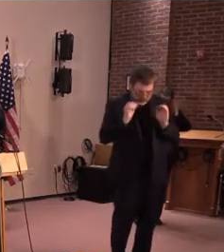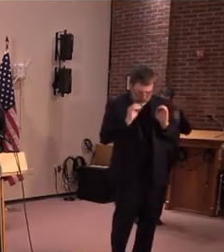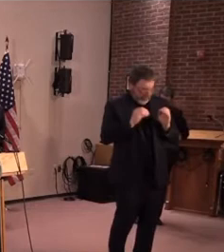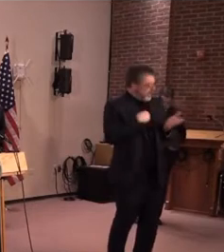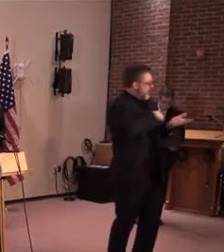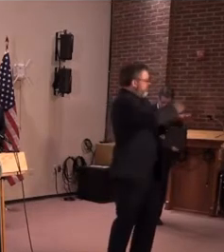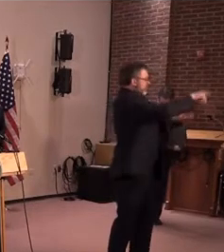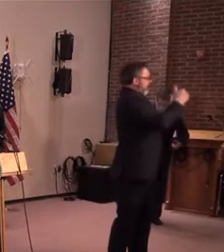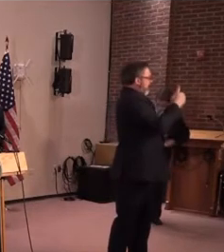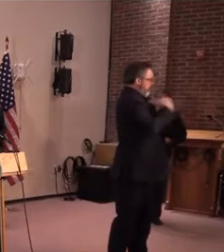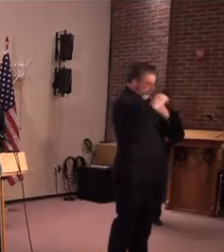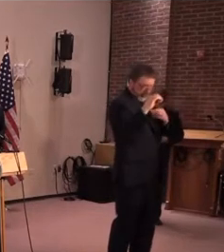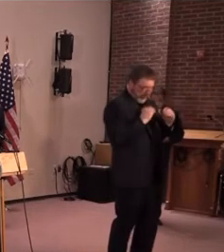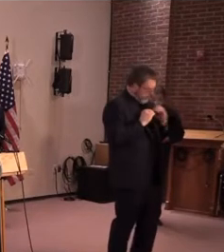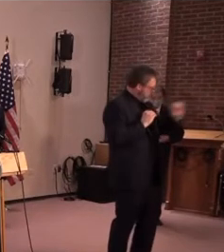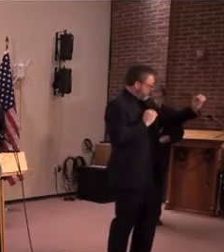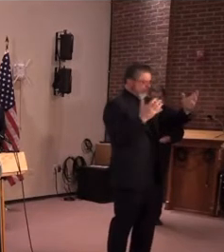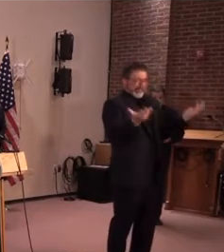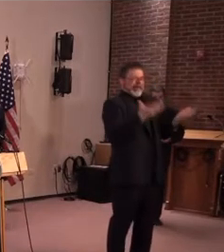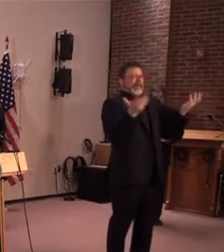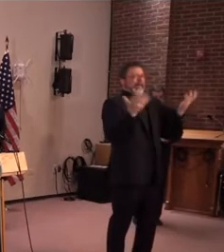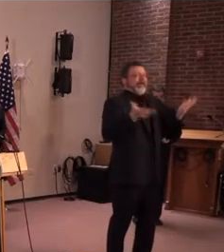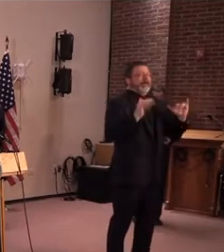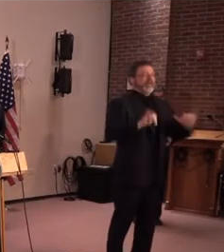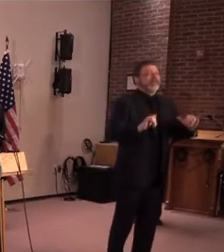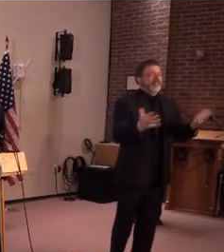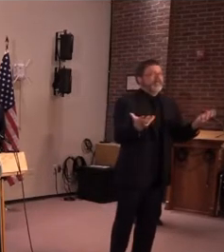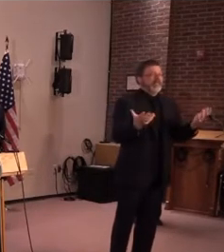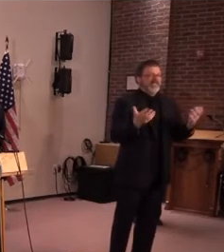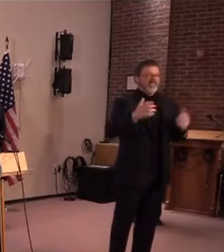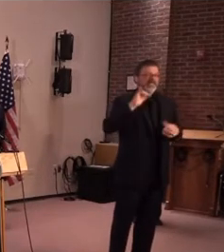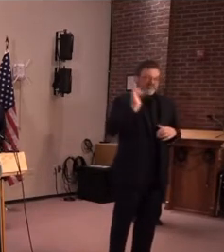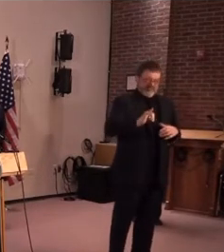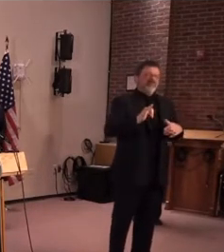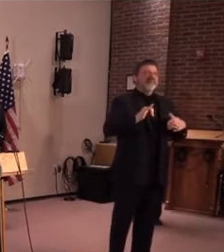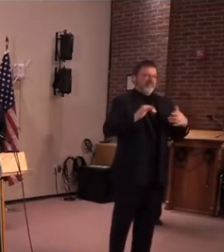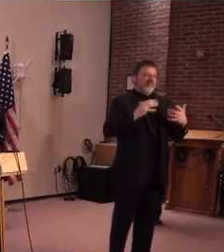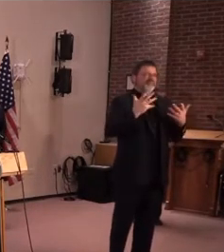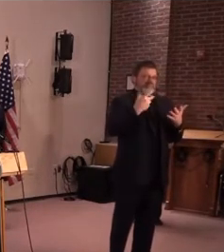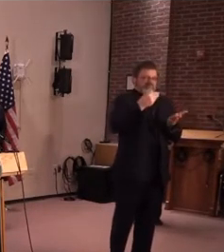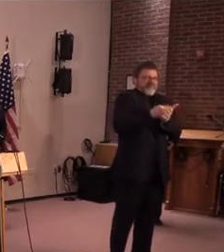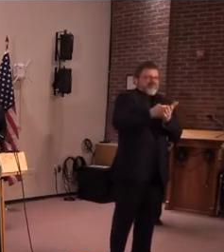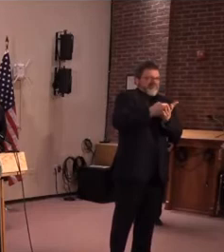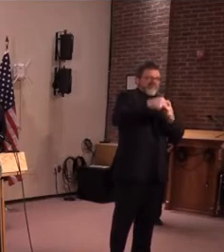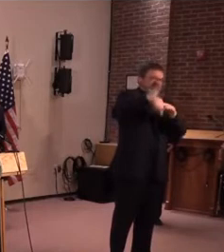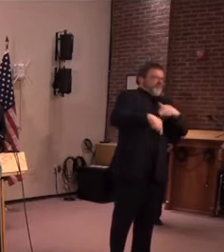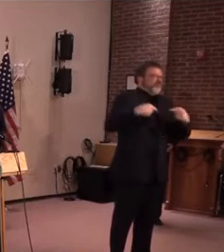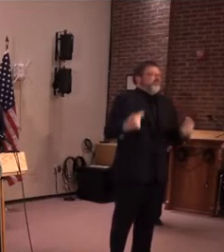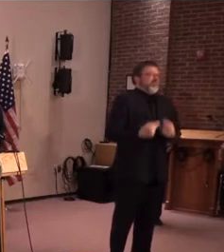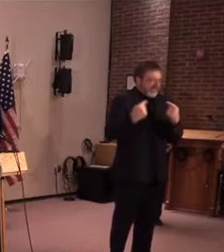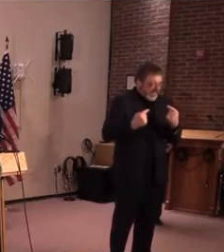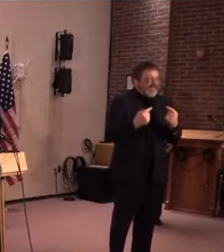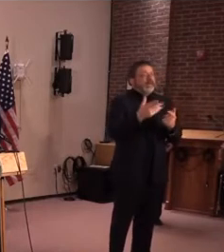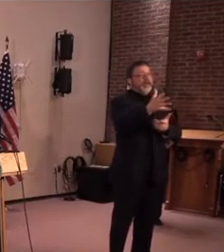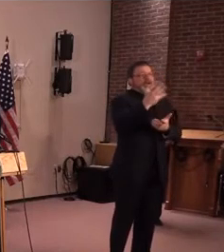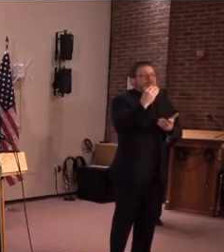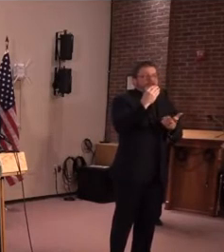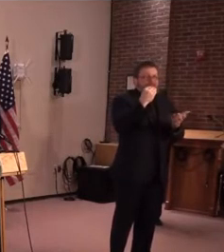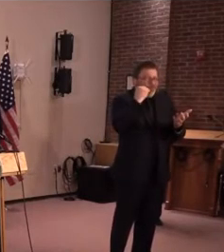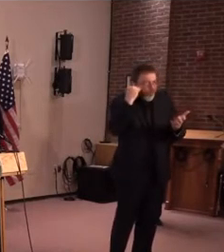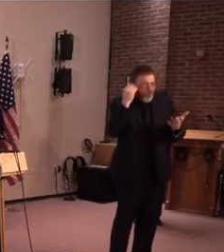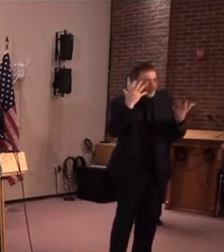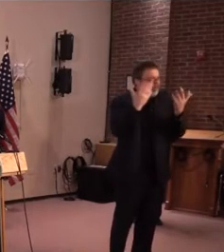could be immediate harm to Vermont households and long-term harm to the health and availability of rental housing. By